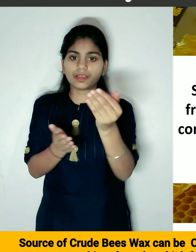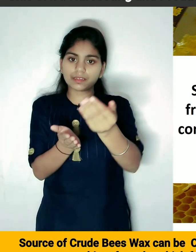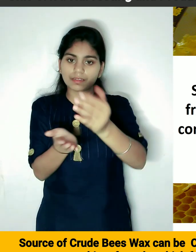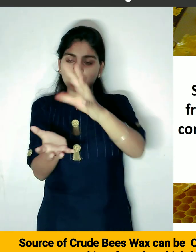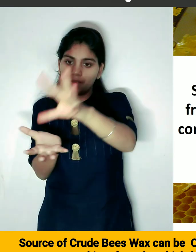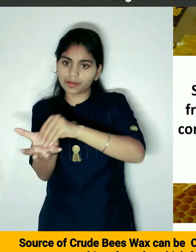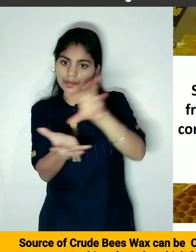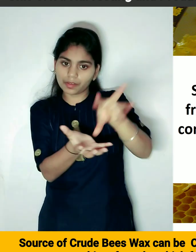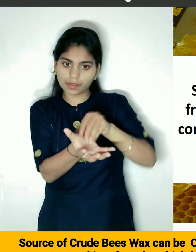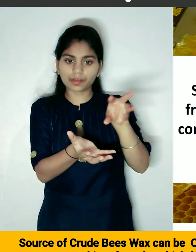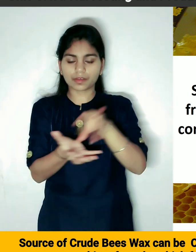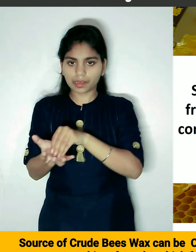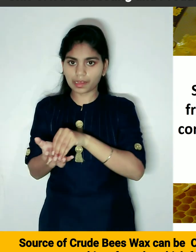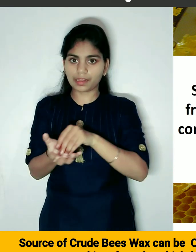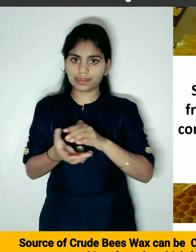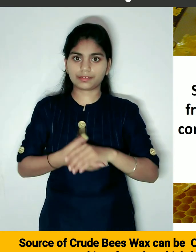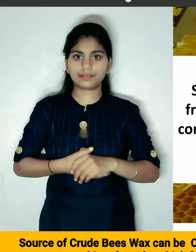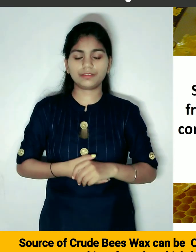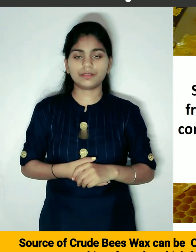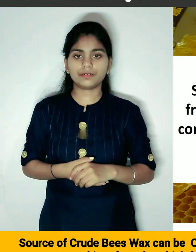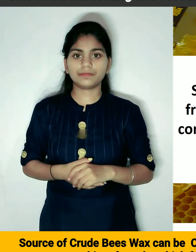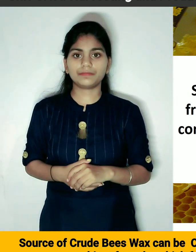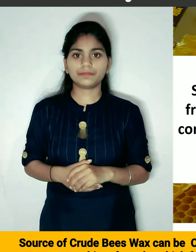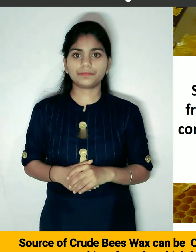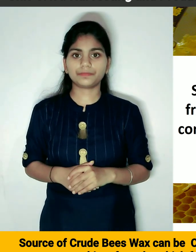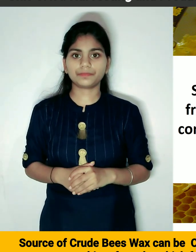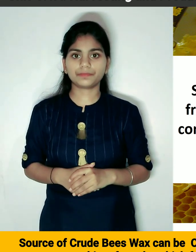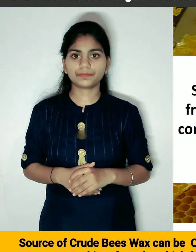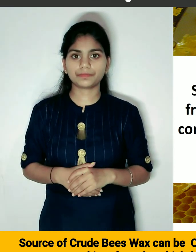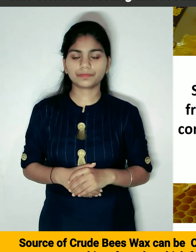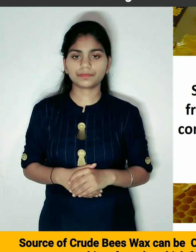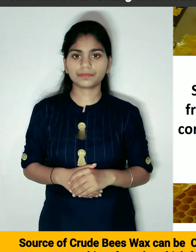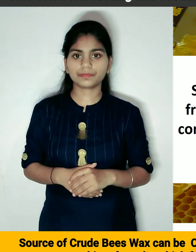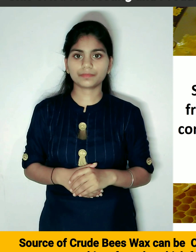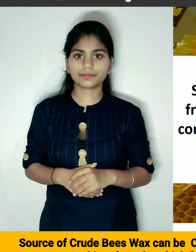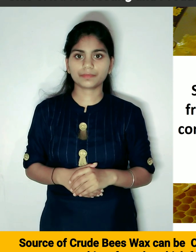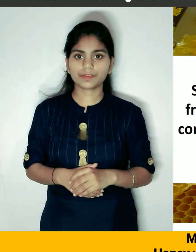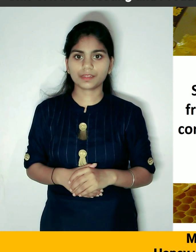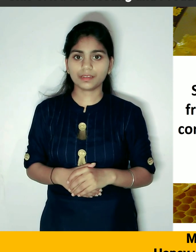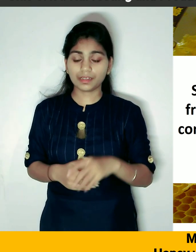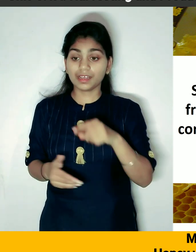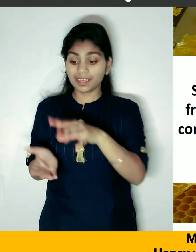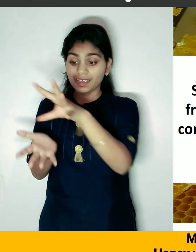brace and burr combs, etc.